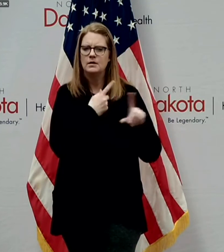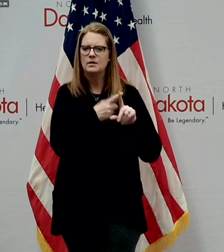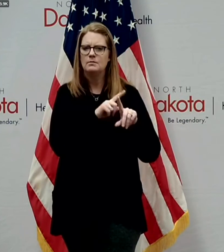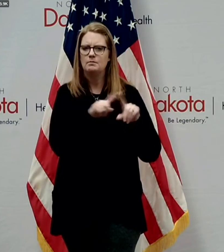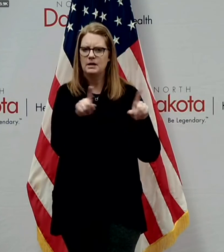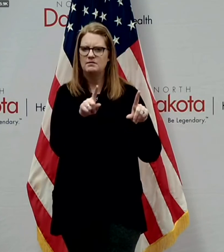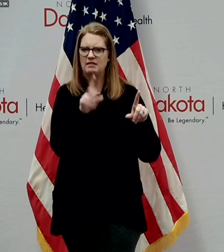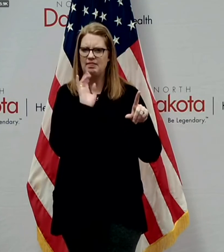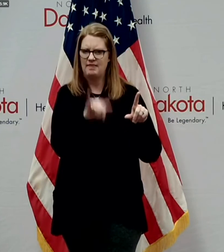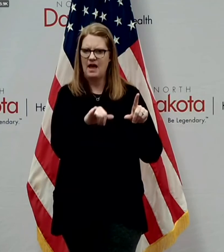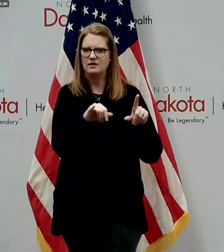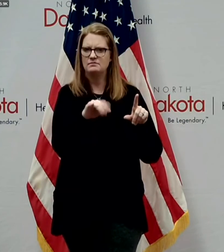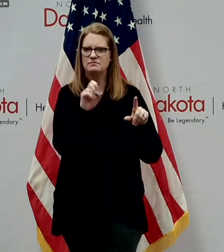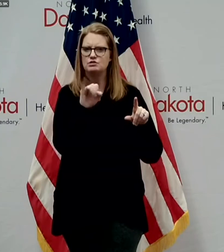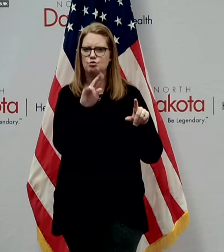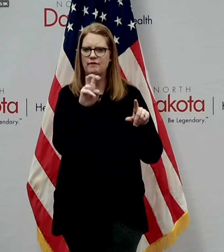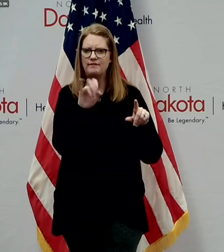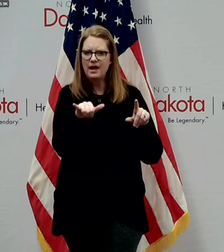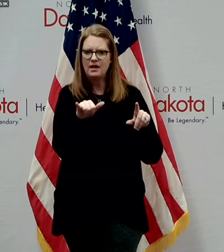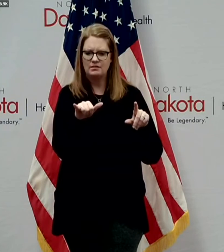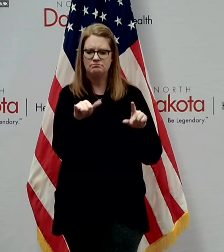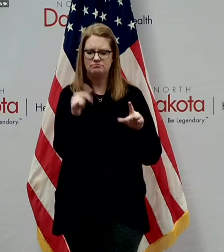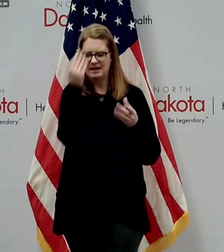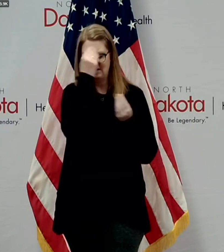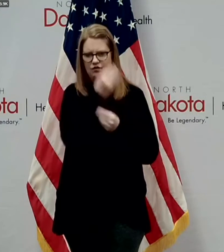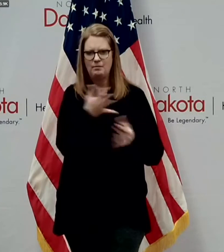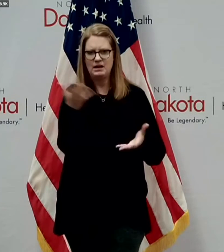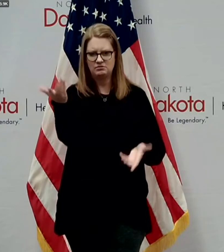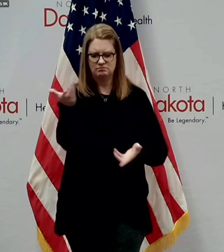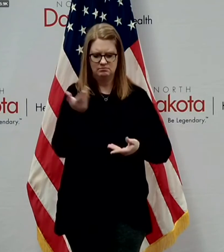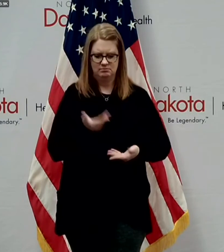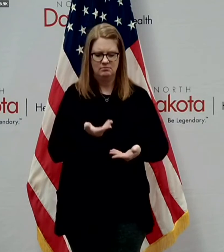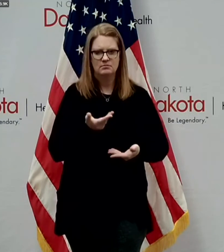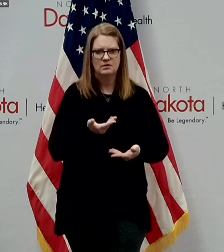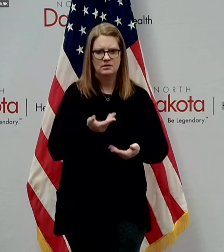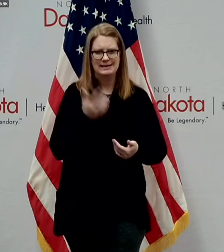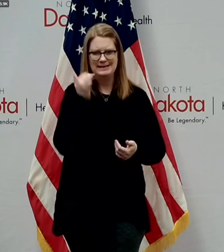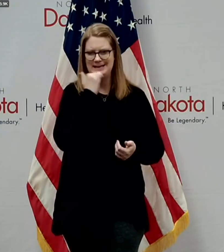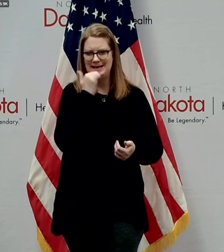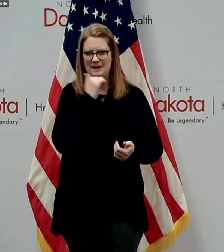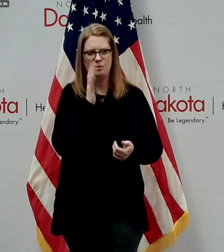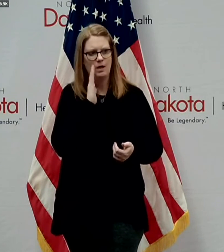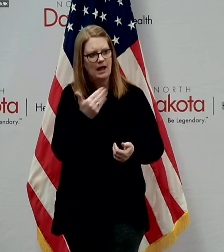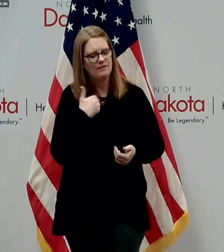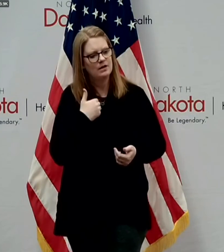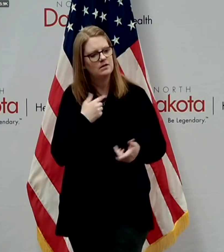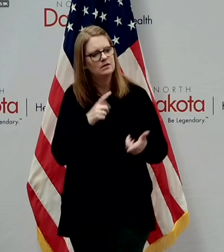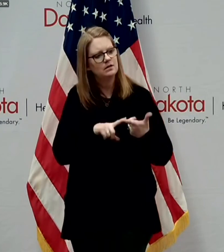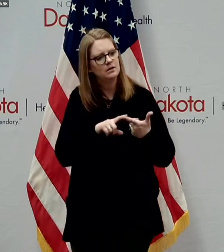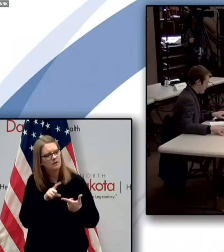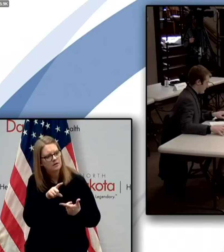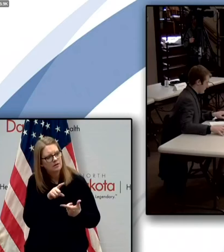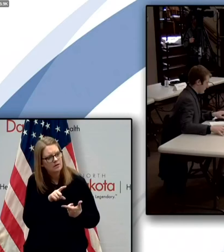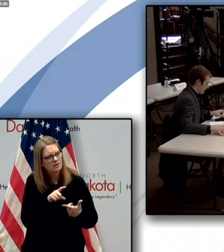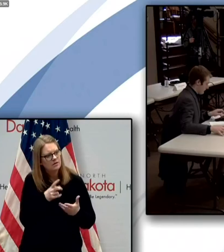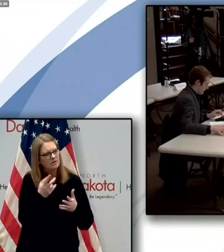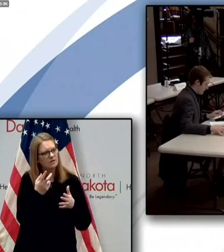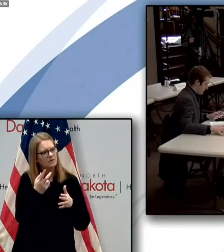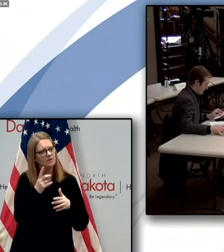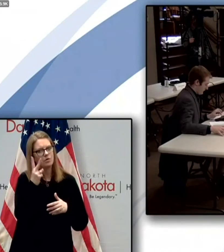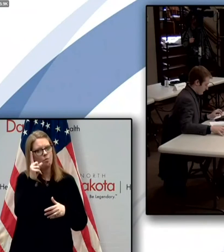our in our surveys. So we will have that information now daily. Ask about, you mentioned